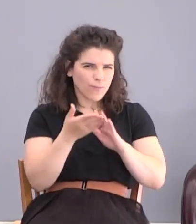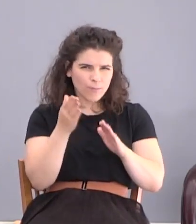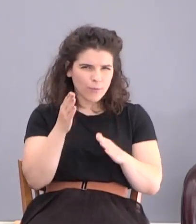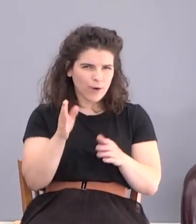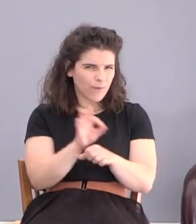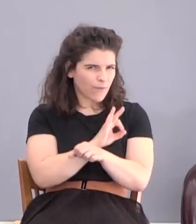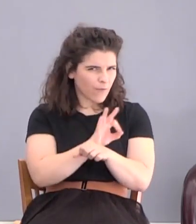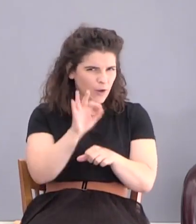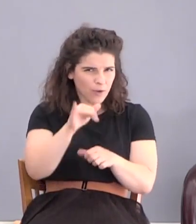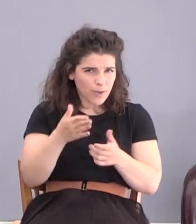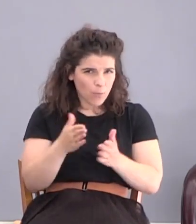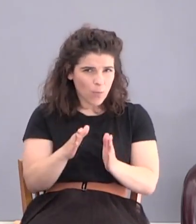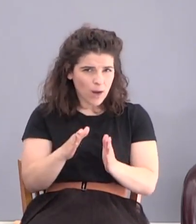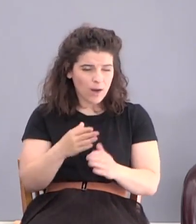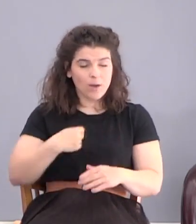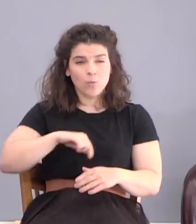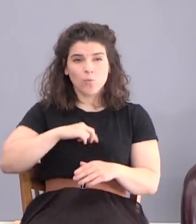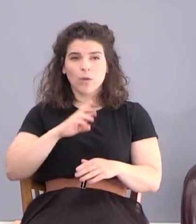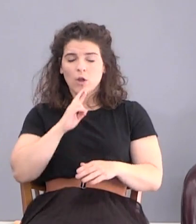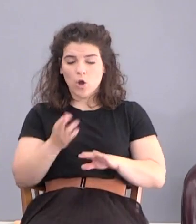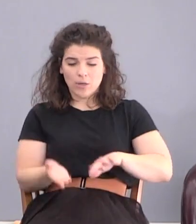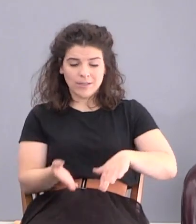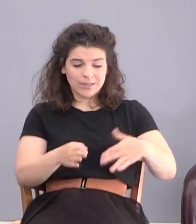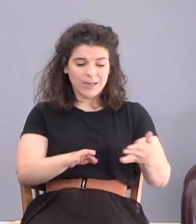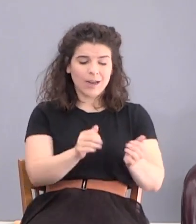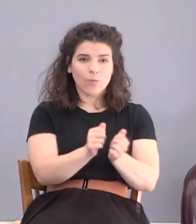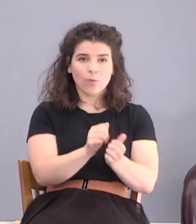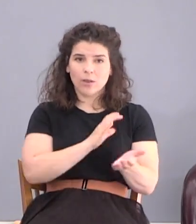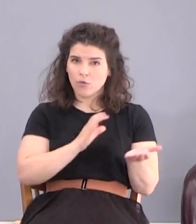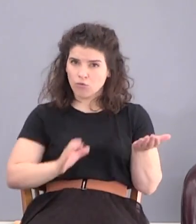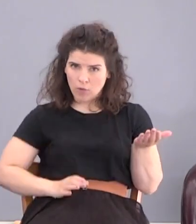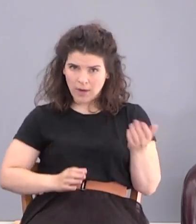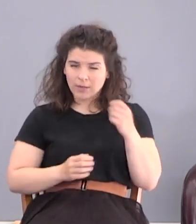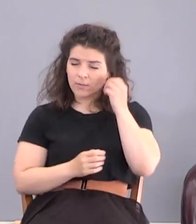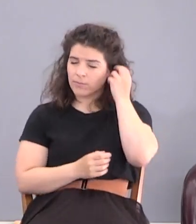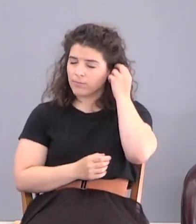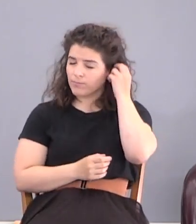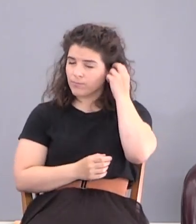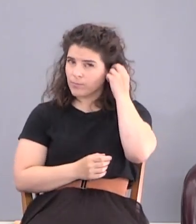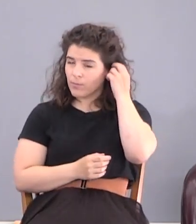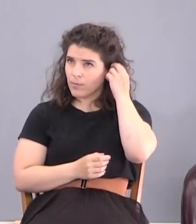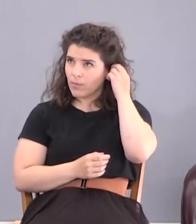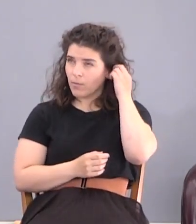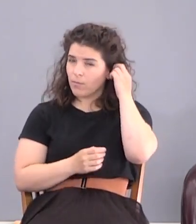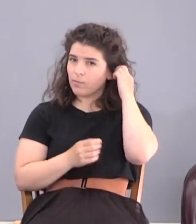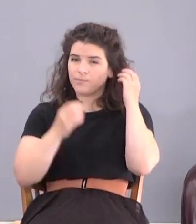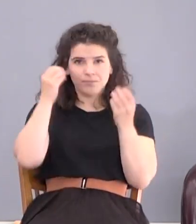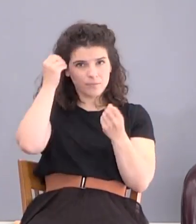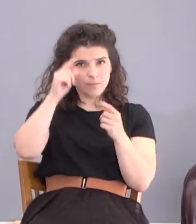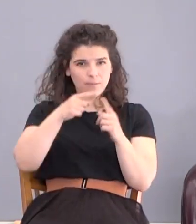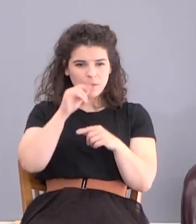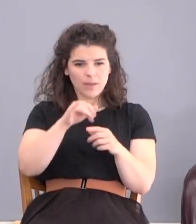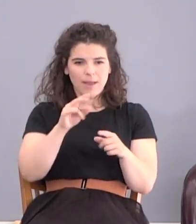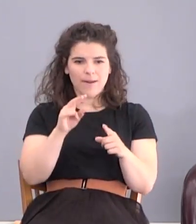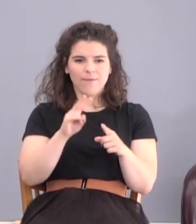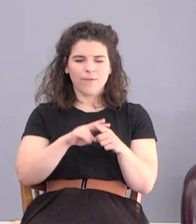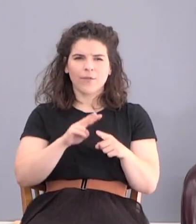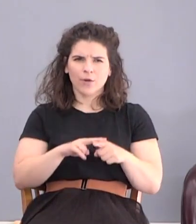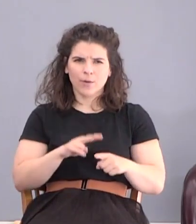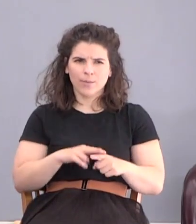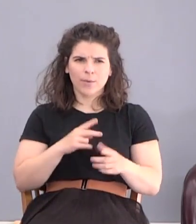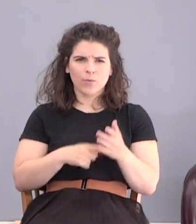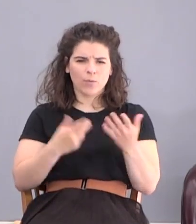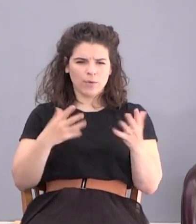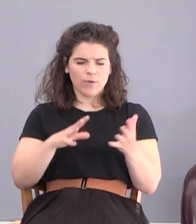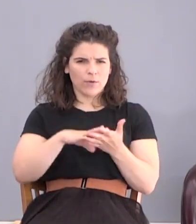it says in verse 20. We're dead with Christ. So you think about that terminology and what we've learned. Now look at chapter 3, verse